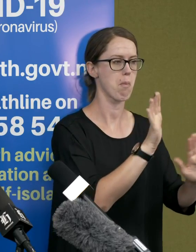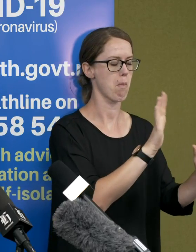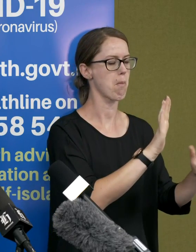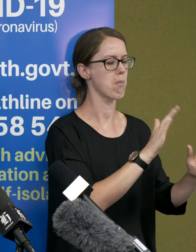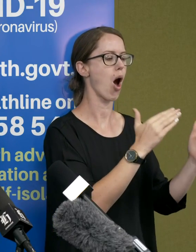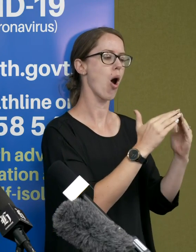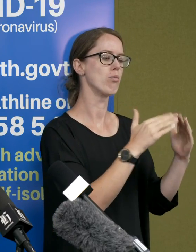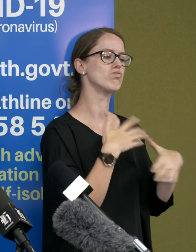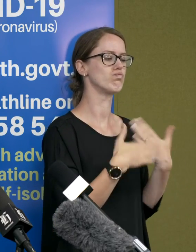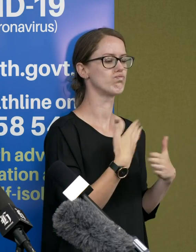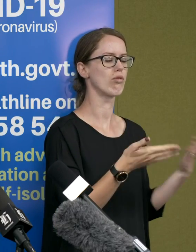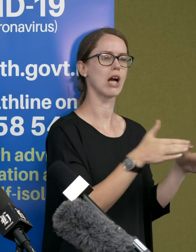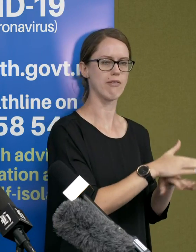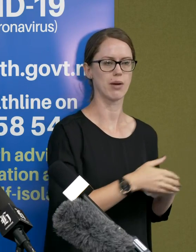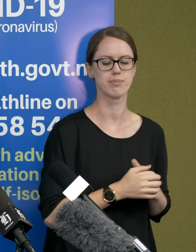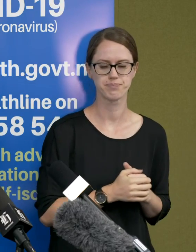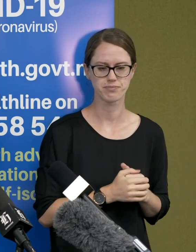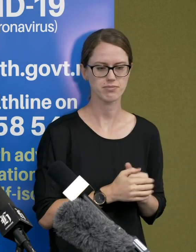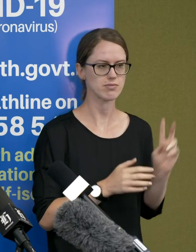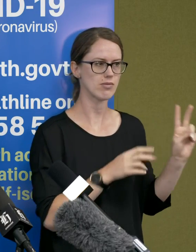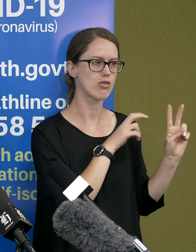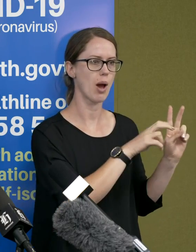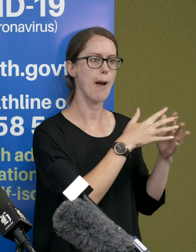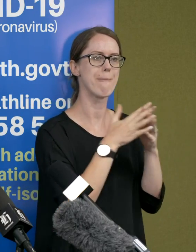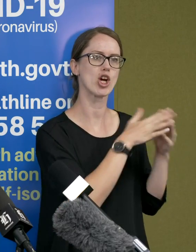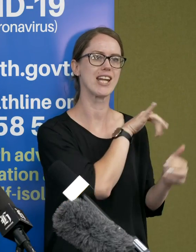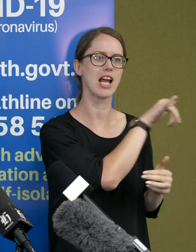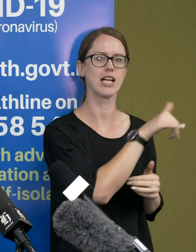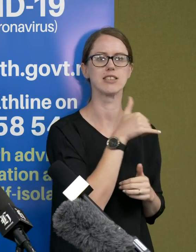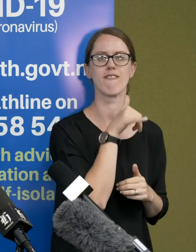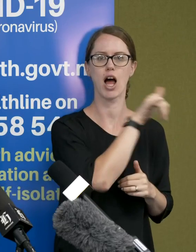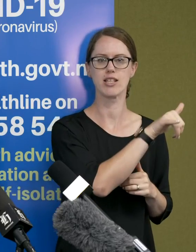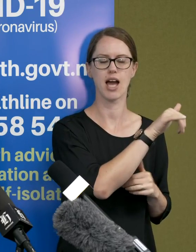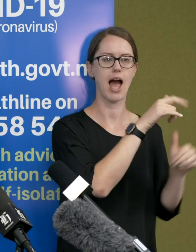recovering at home. They travelled on American Airlines flight